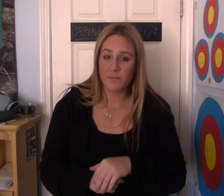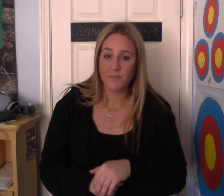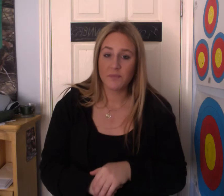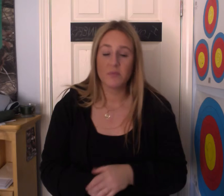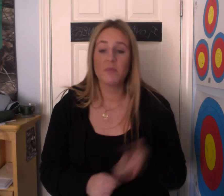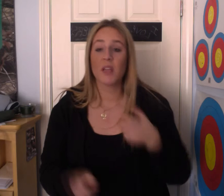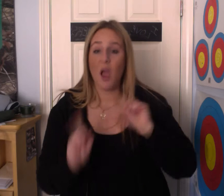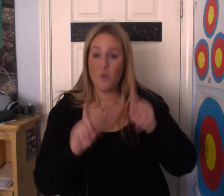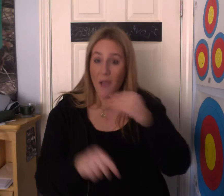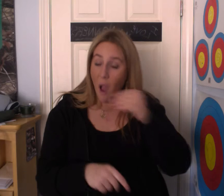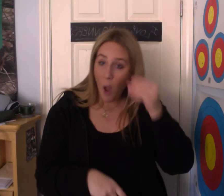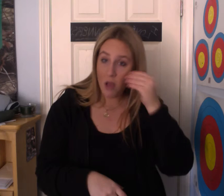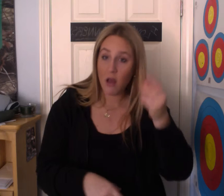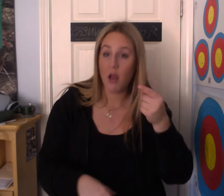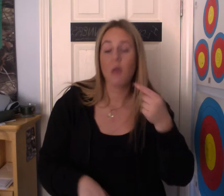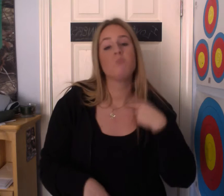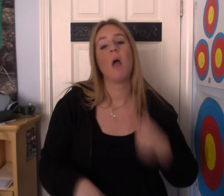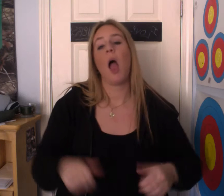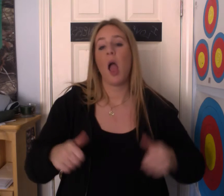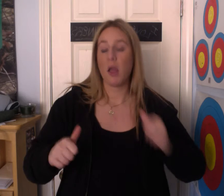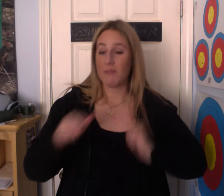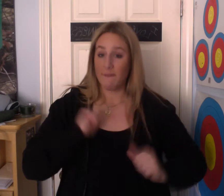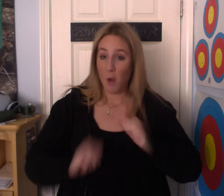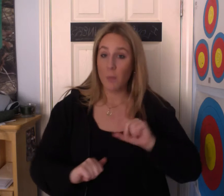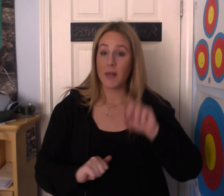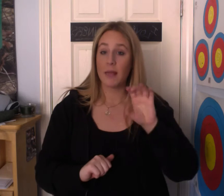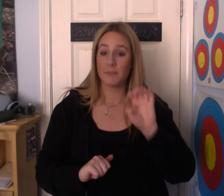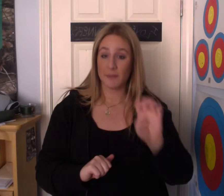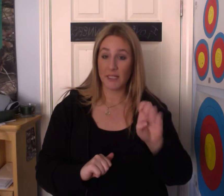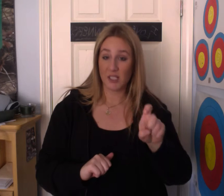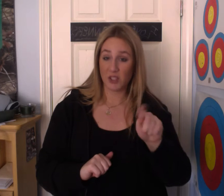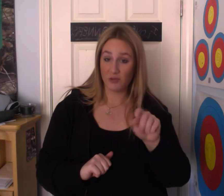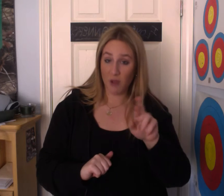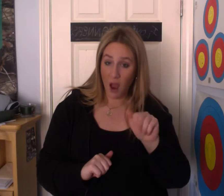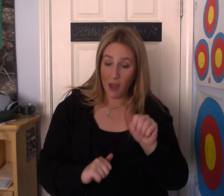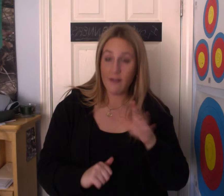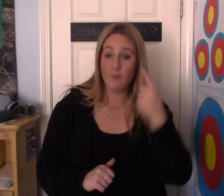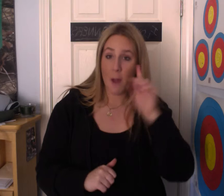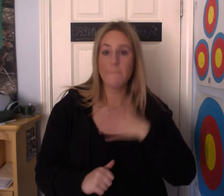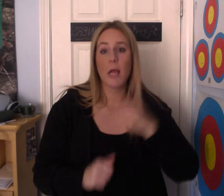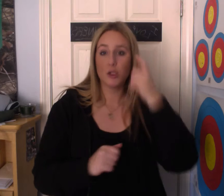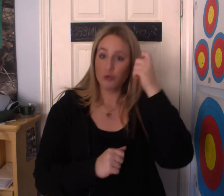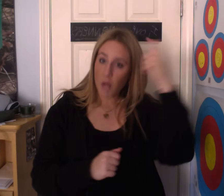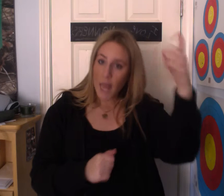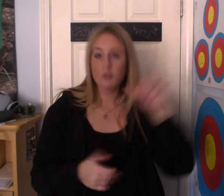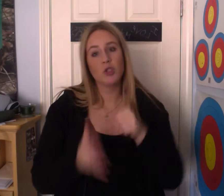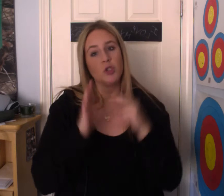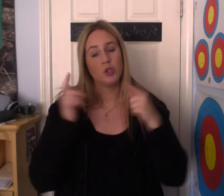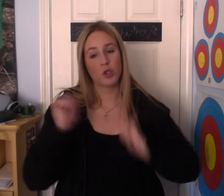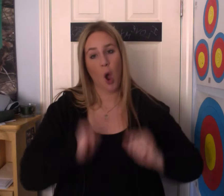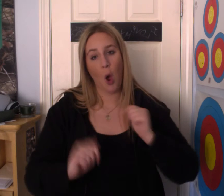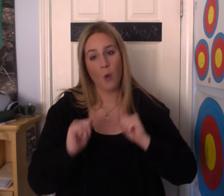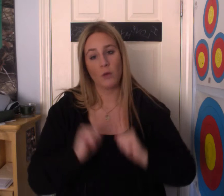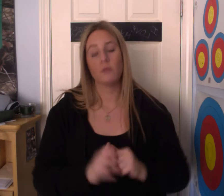on a daytime soap opera. My dream was coming true, and I knew that I would be promoted from diner to wacky